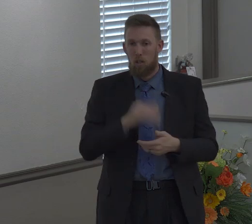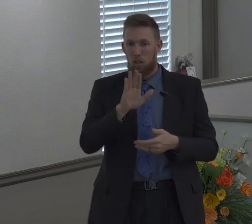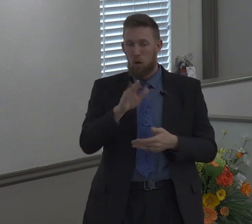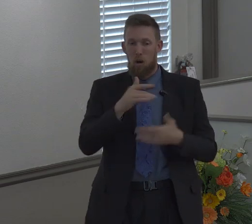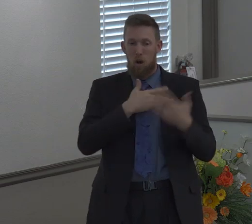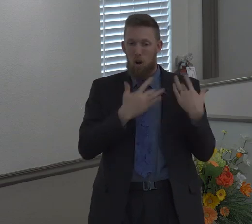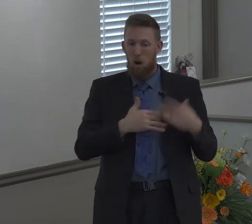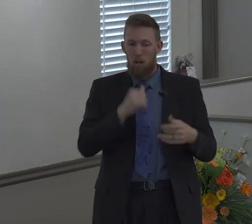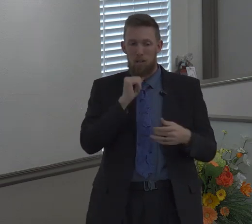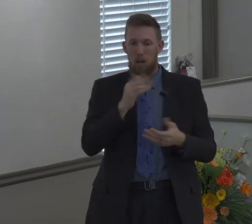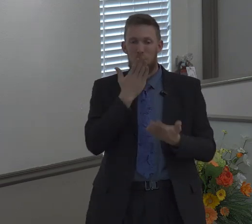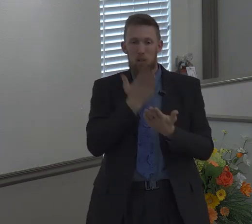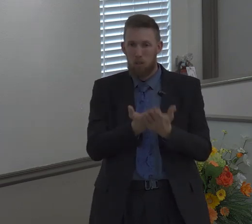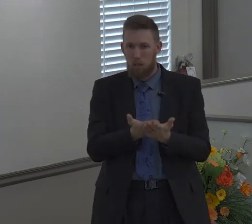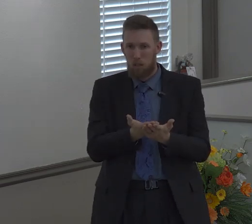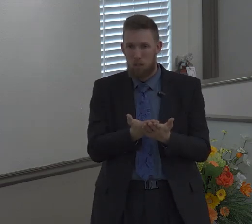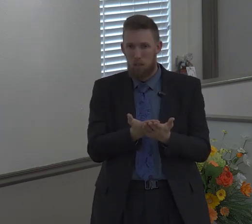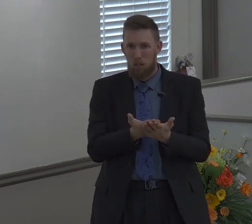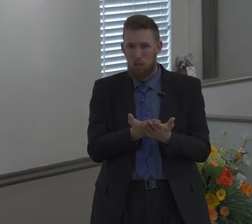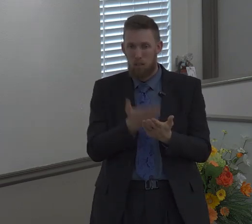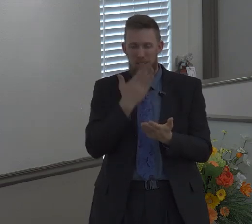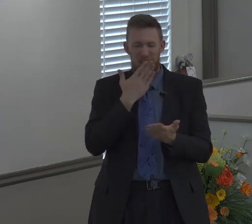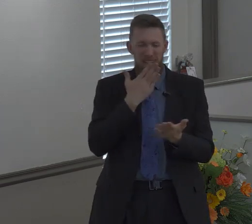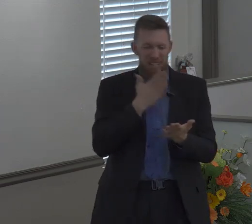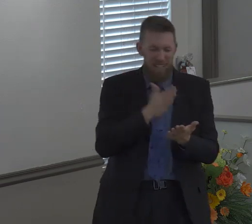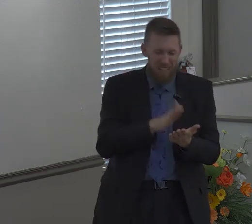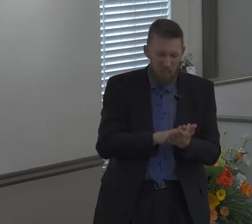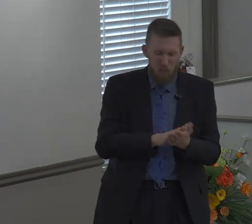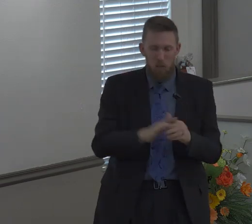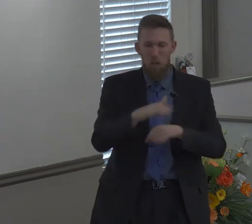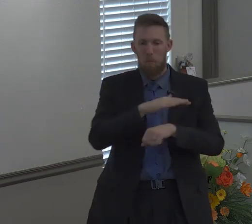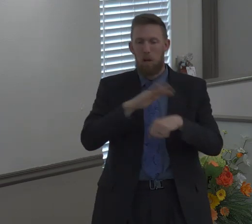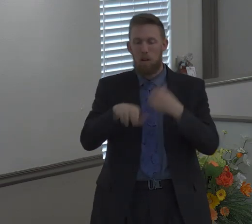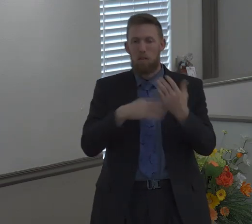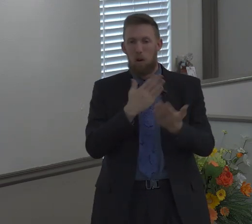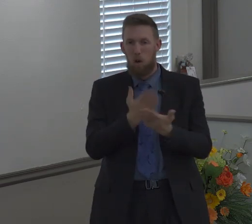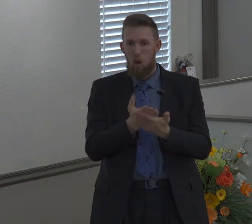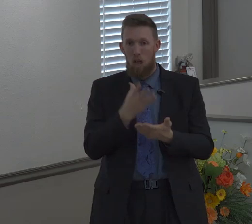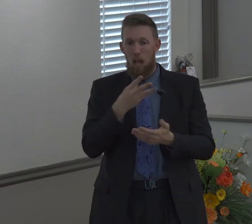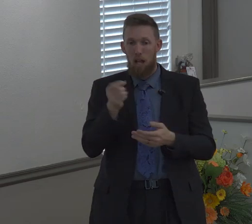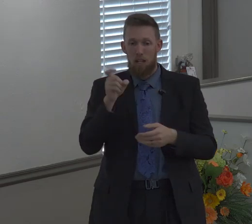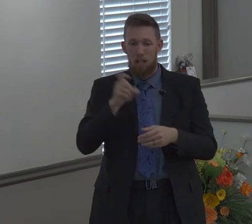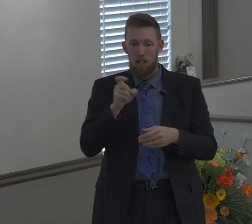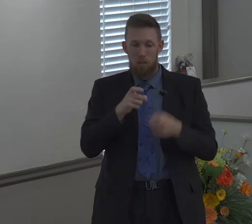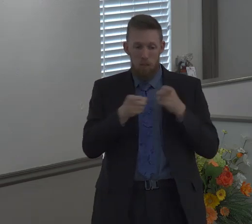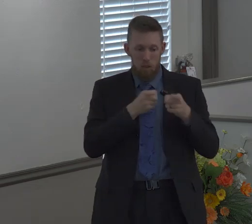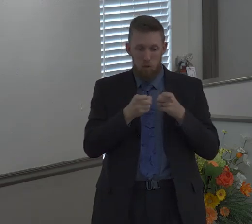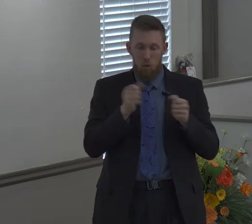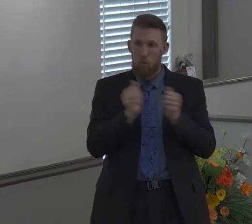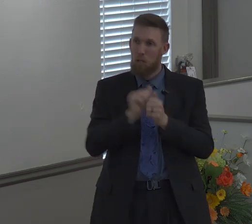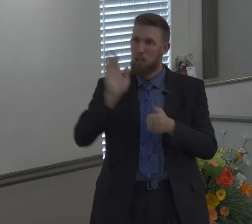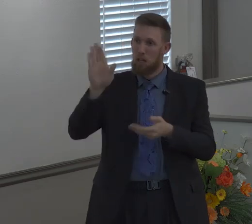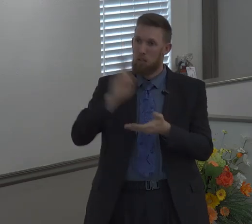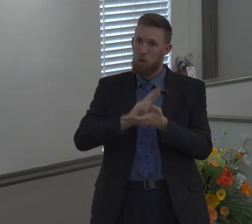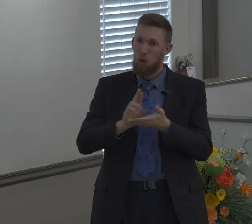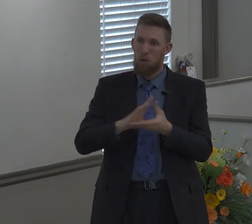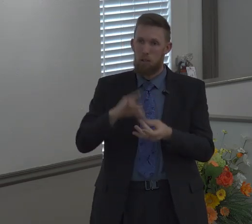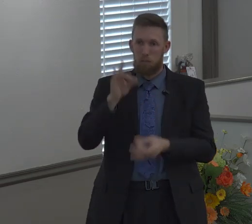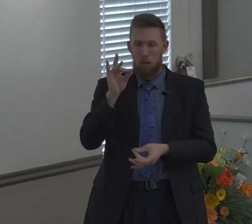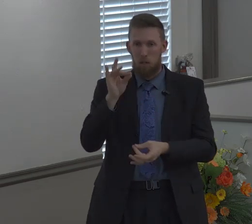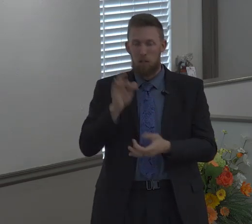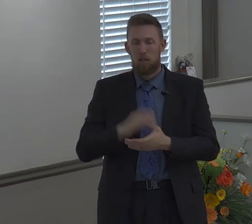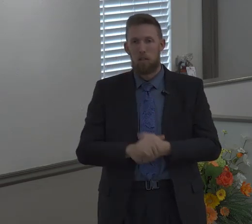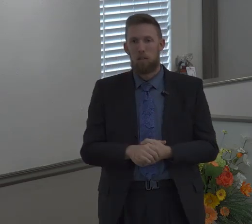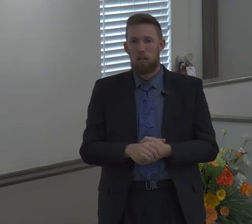It is deceitful and desperately wicked. And it needs to be under the control of the Holy Spirit